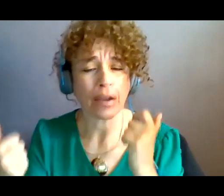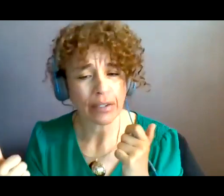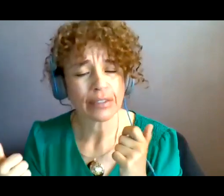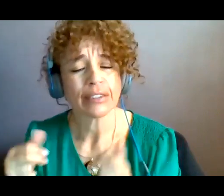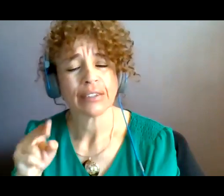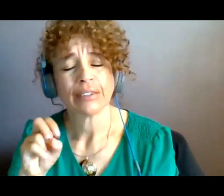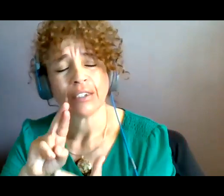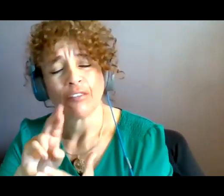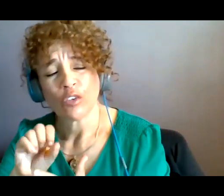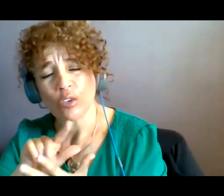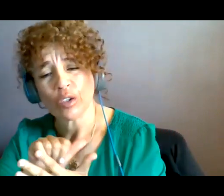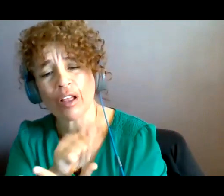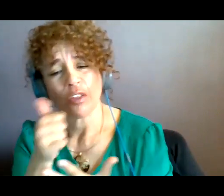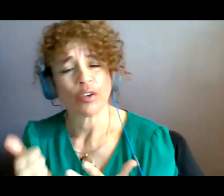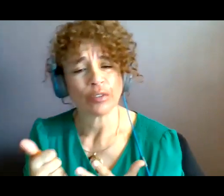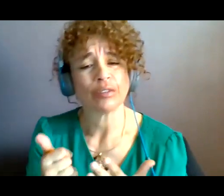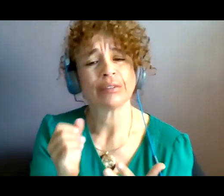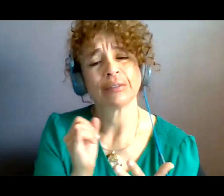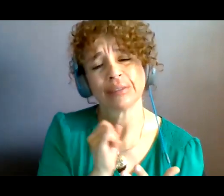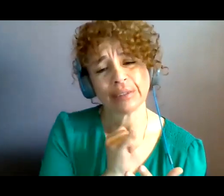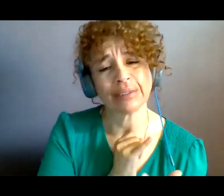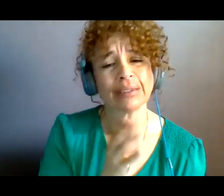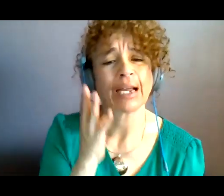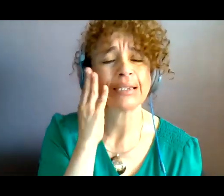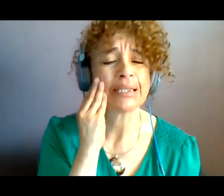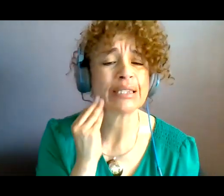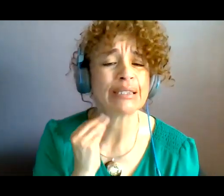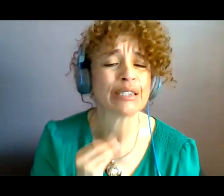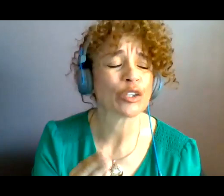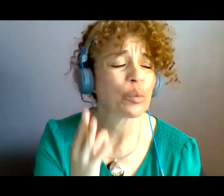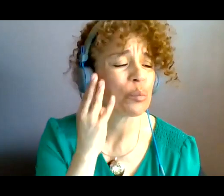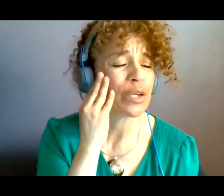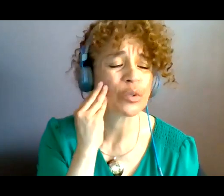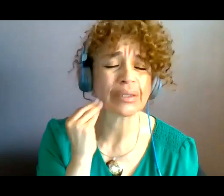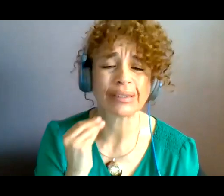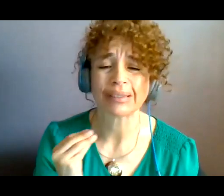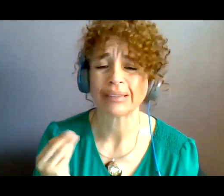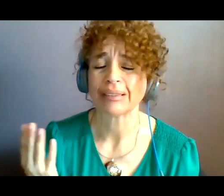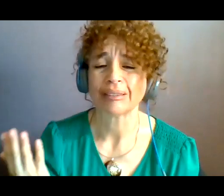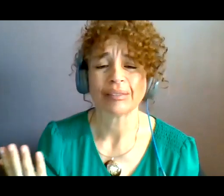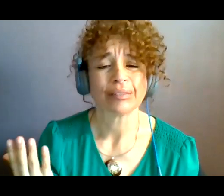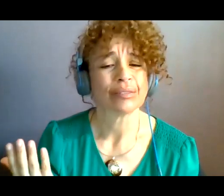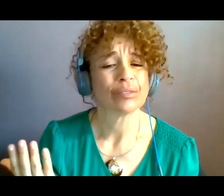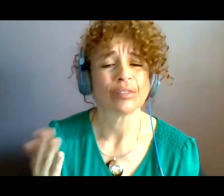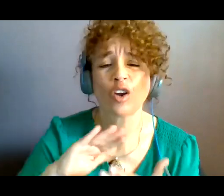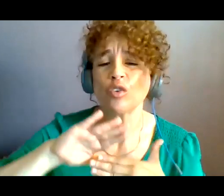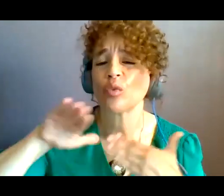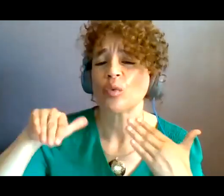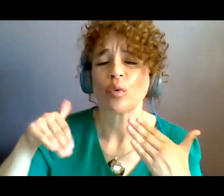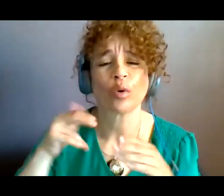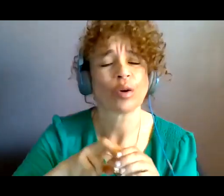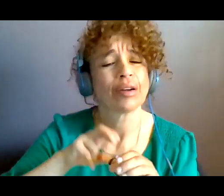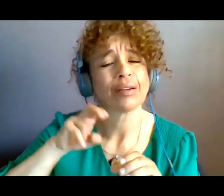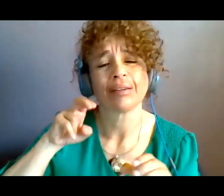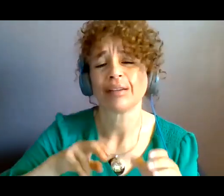endeavors. And I experience it as being totally out of